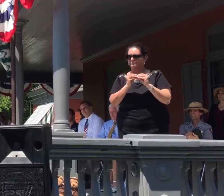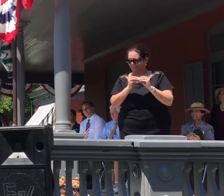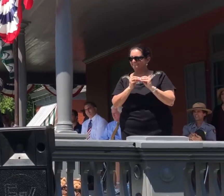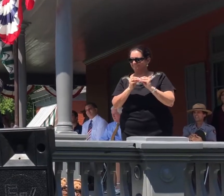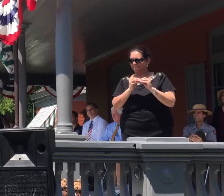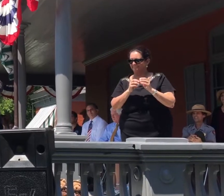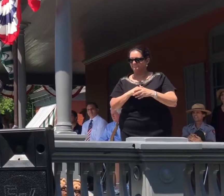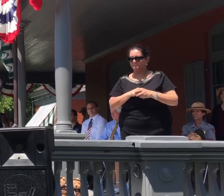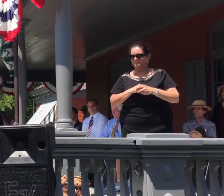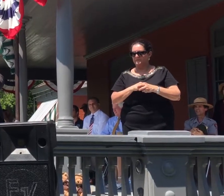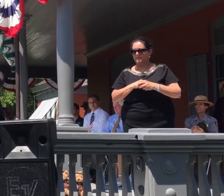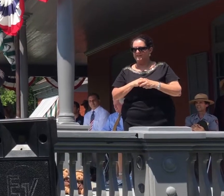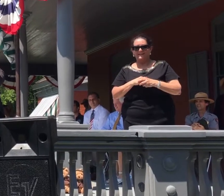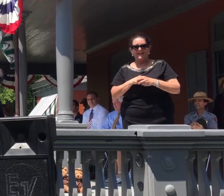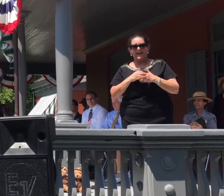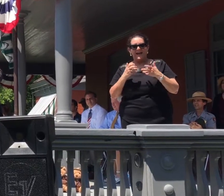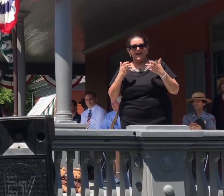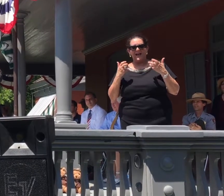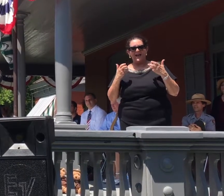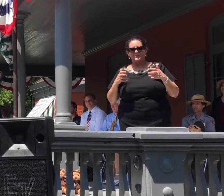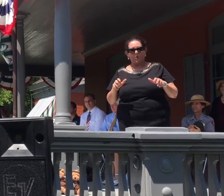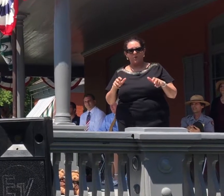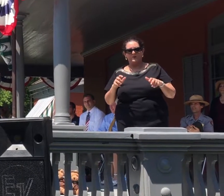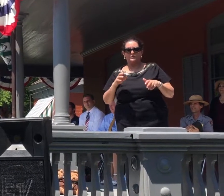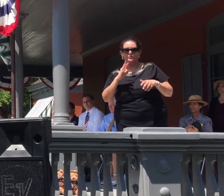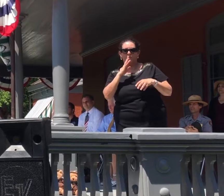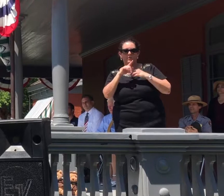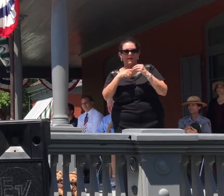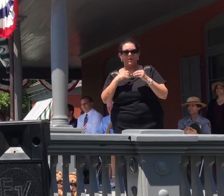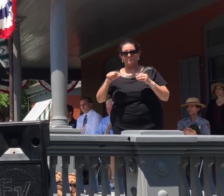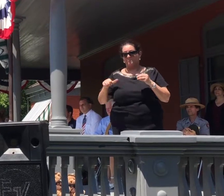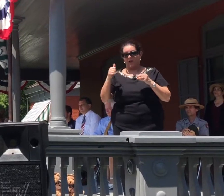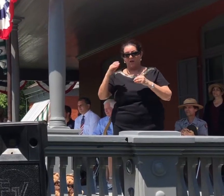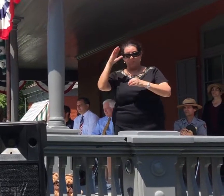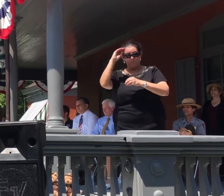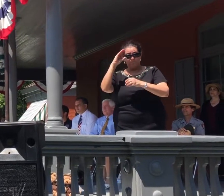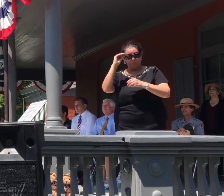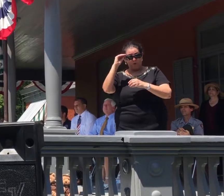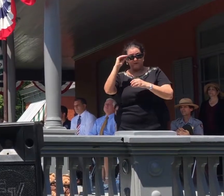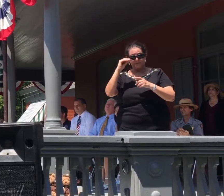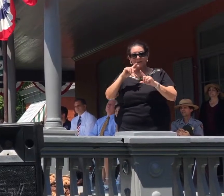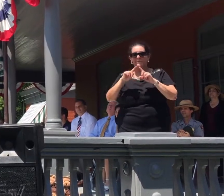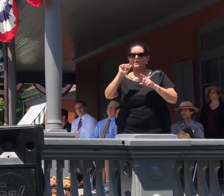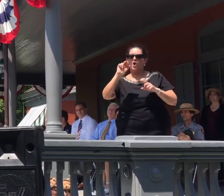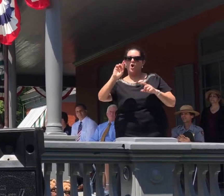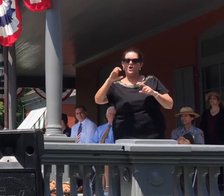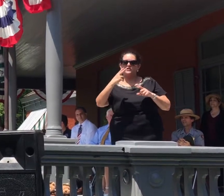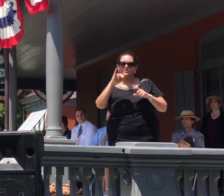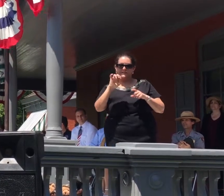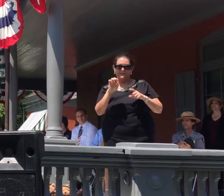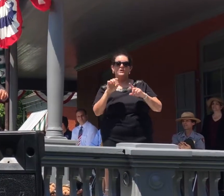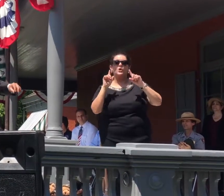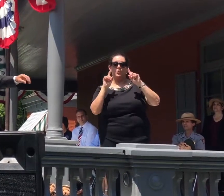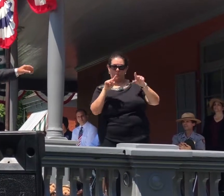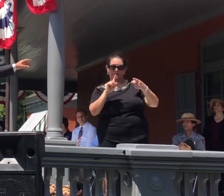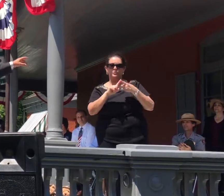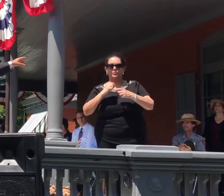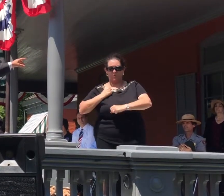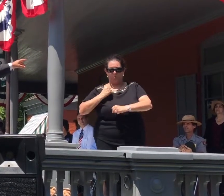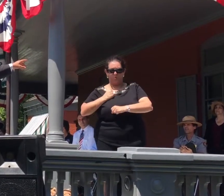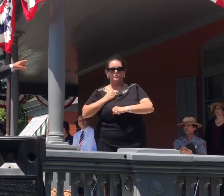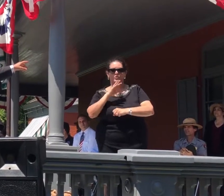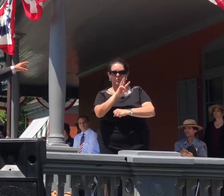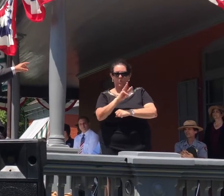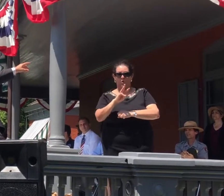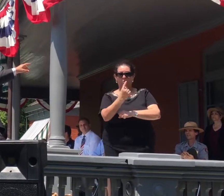I did not purposefully mean to skip over the boys, Archie or Kermit, but Archie served in World War I, and he